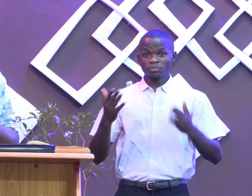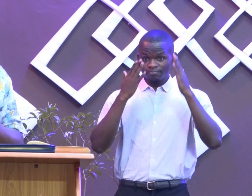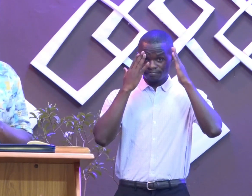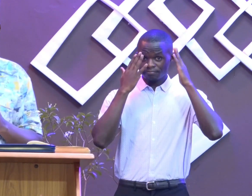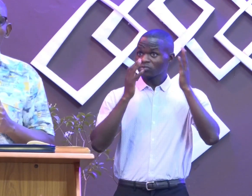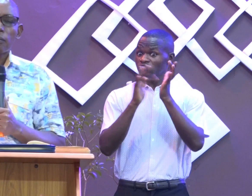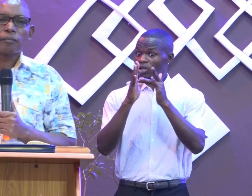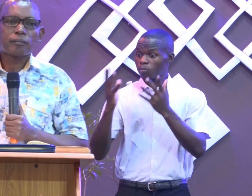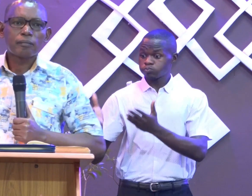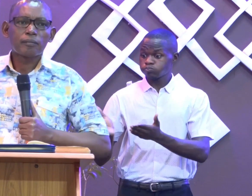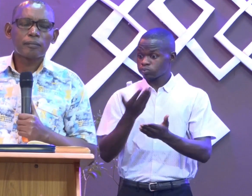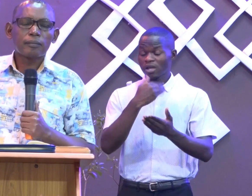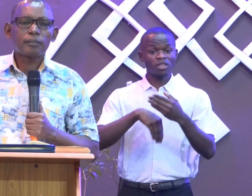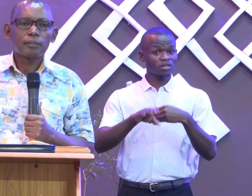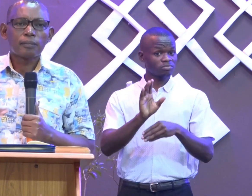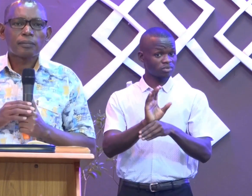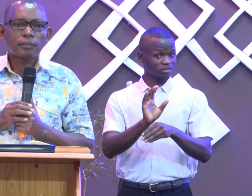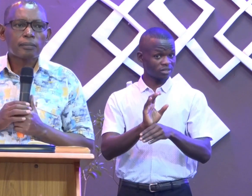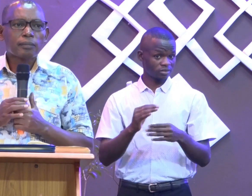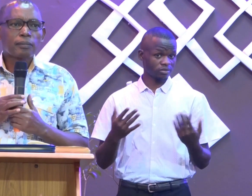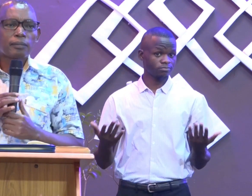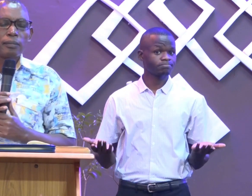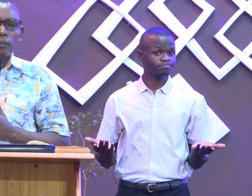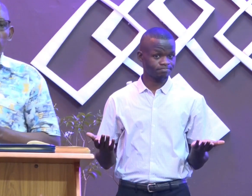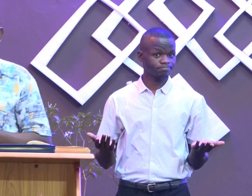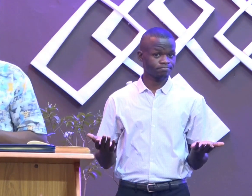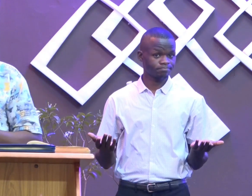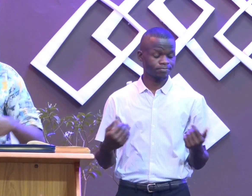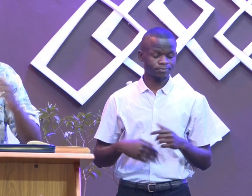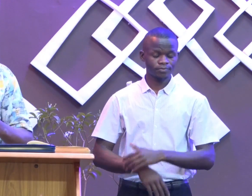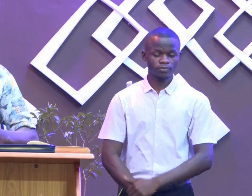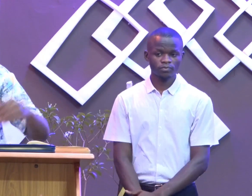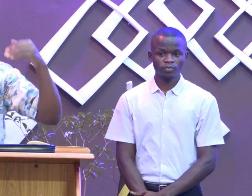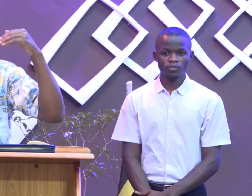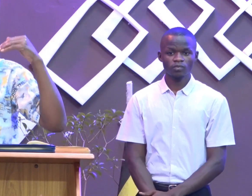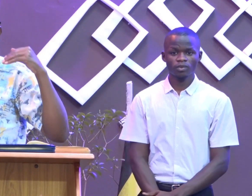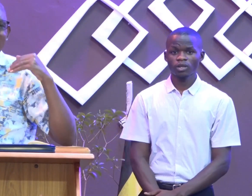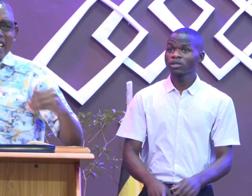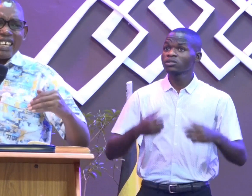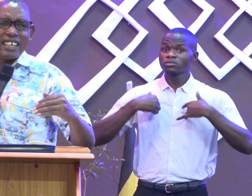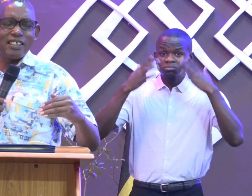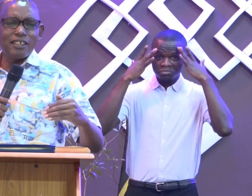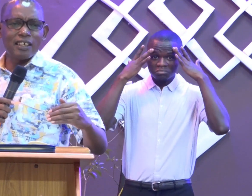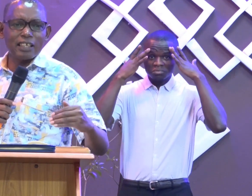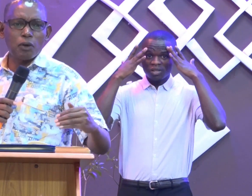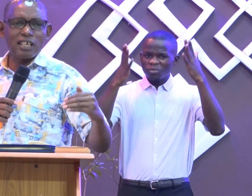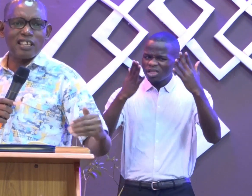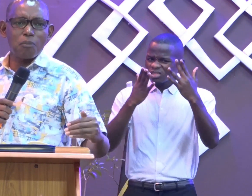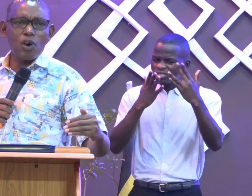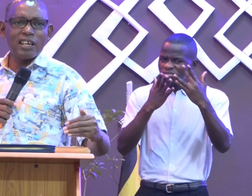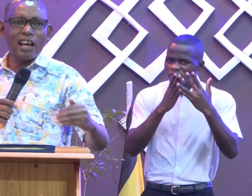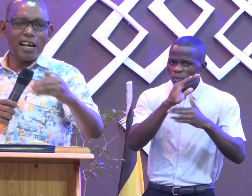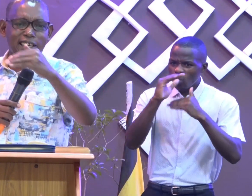ekkanisa. Whenever I would speak like that, I would think that maybe that's the day God is going to take the church. Nali simanyi nti wakati w'entegeka ennyingi